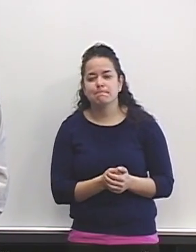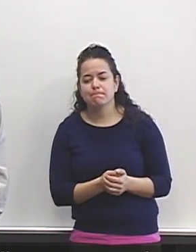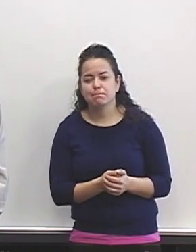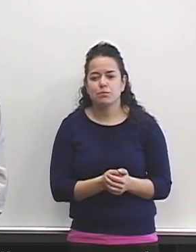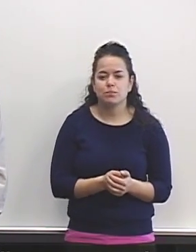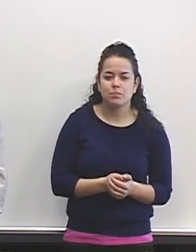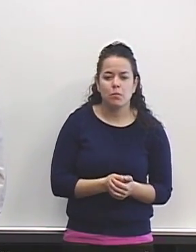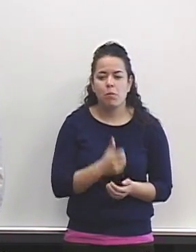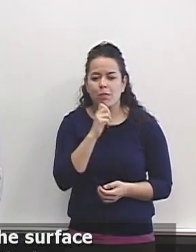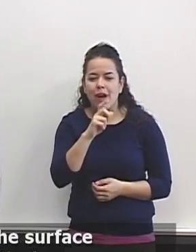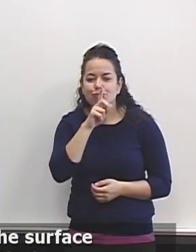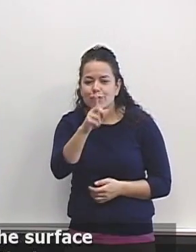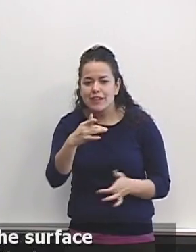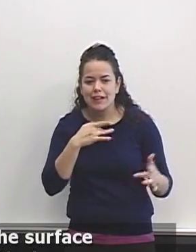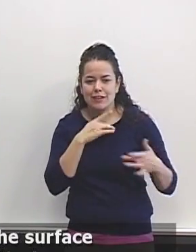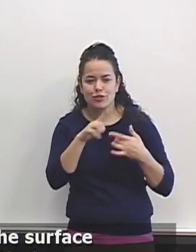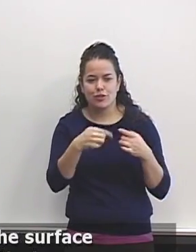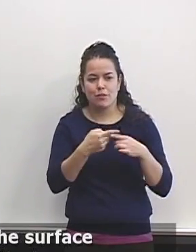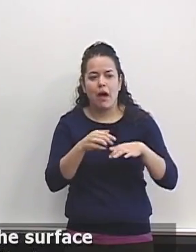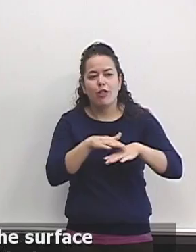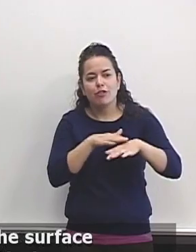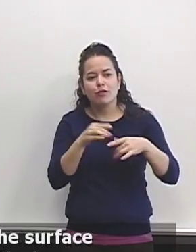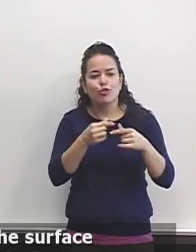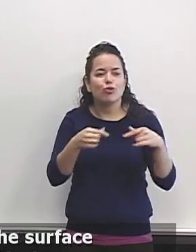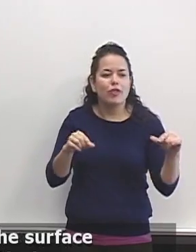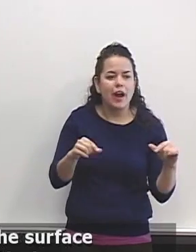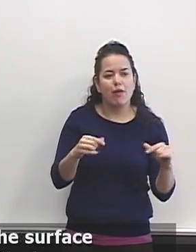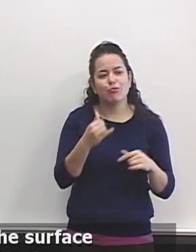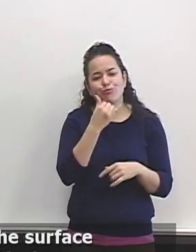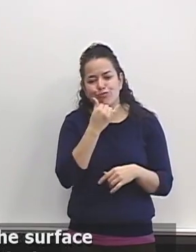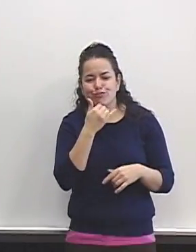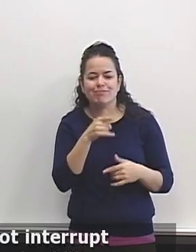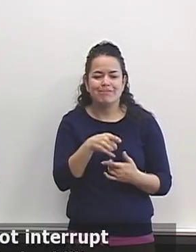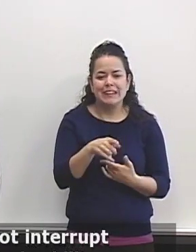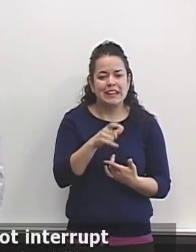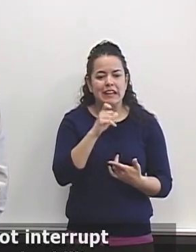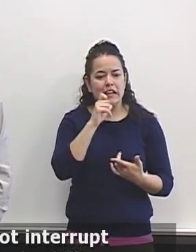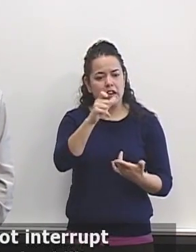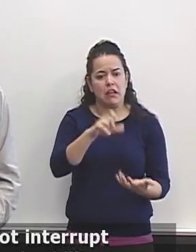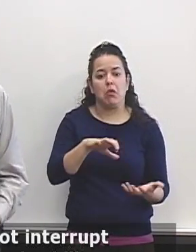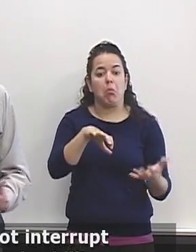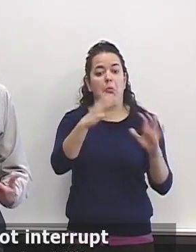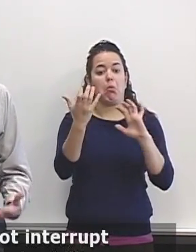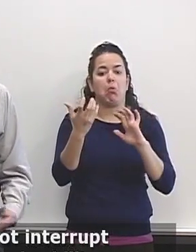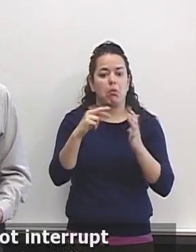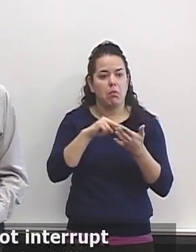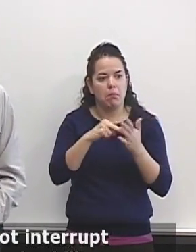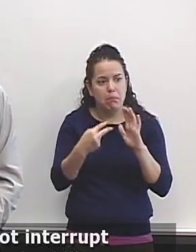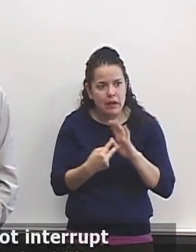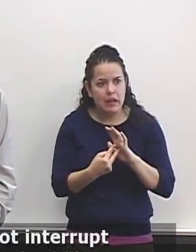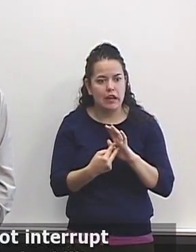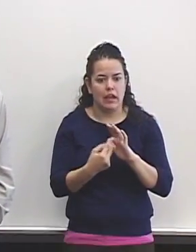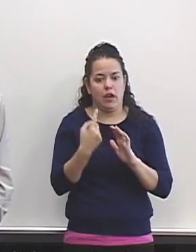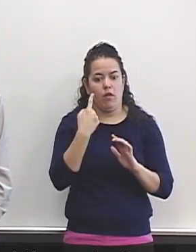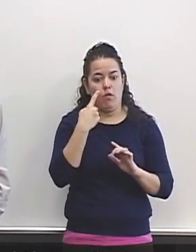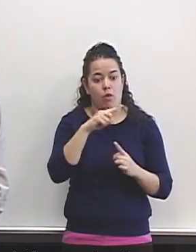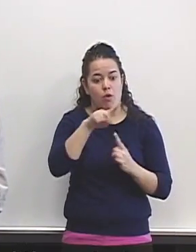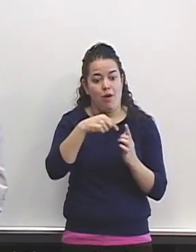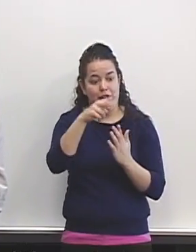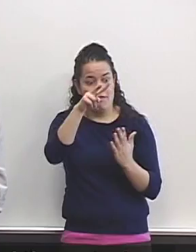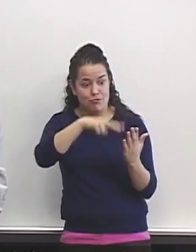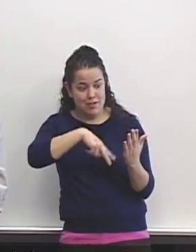so concerned about the surface grammatical errors that do not interrupt the reader's ability to understand the